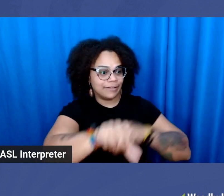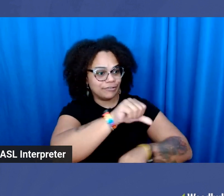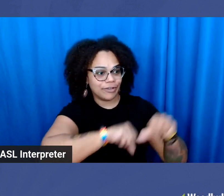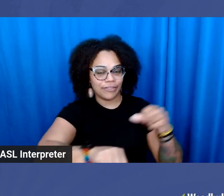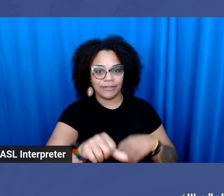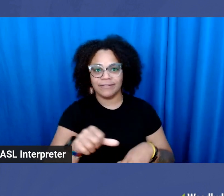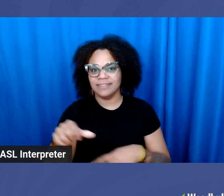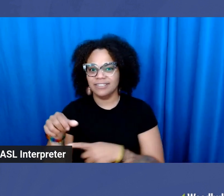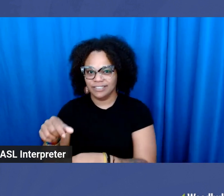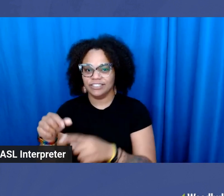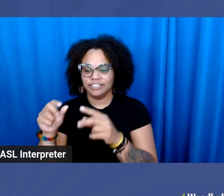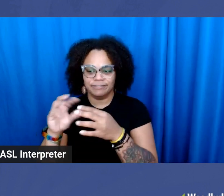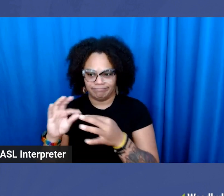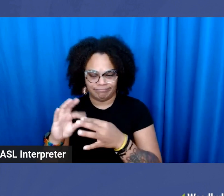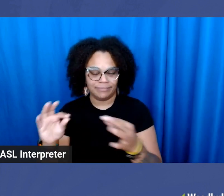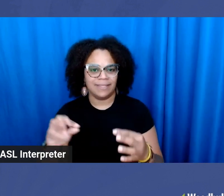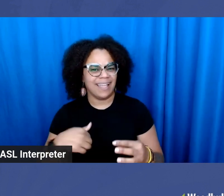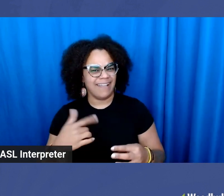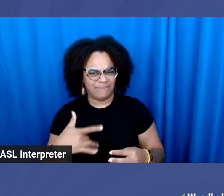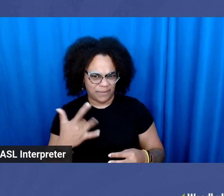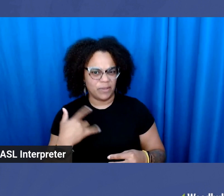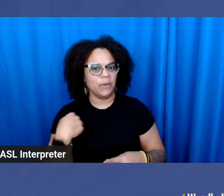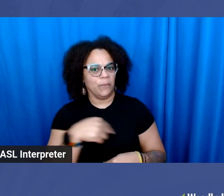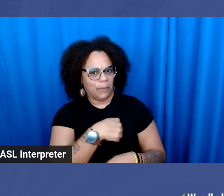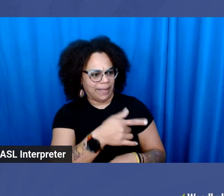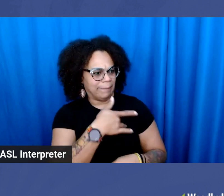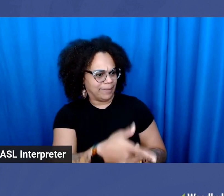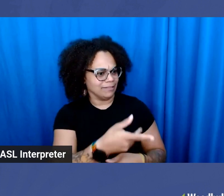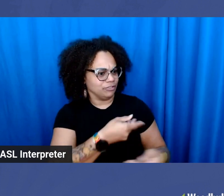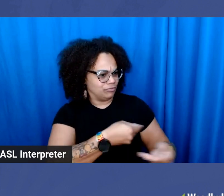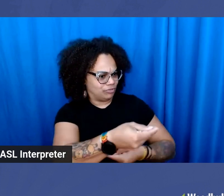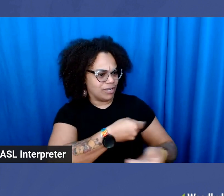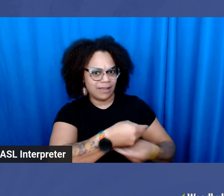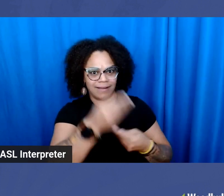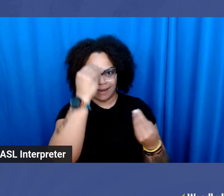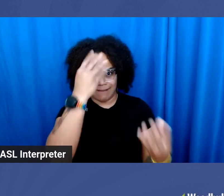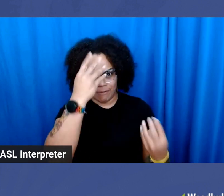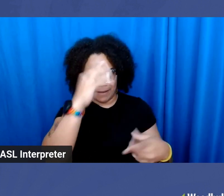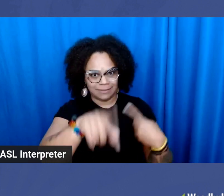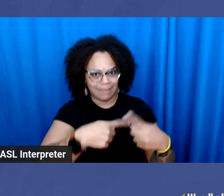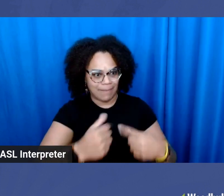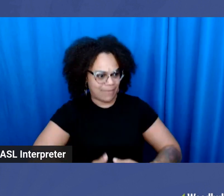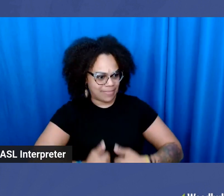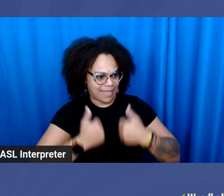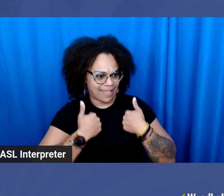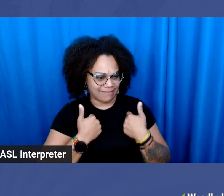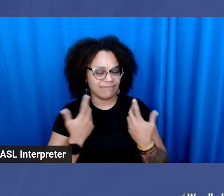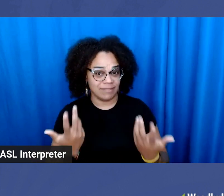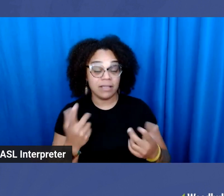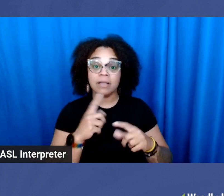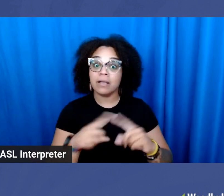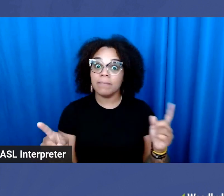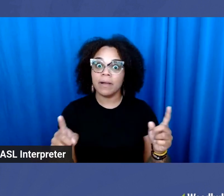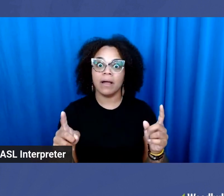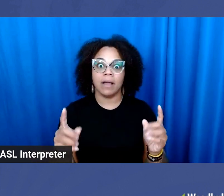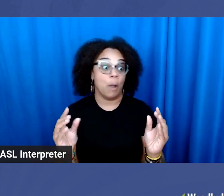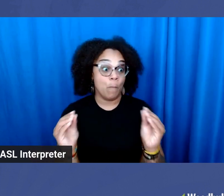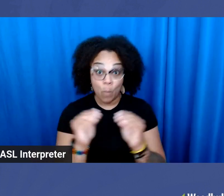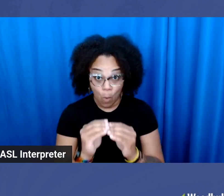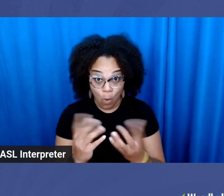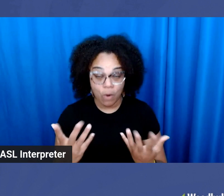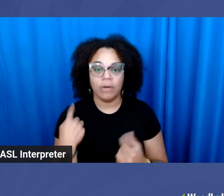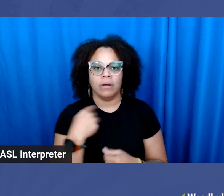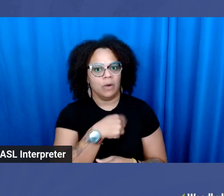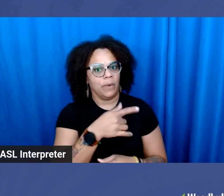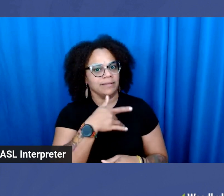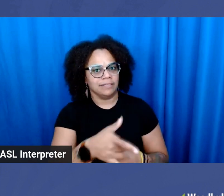were constantly sharing information about our lives. That's one thing. But also, even more, we would talk about certain things that had to do with the